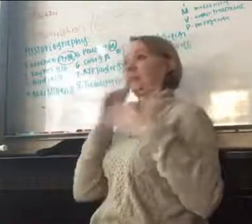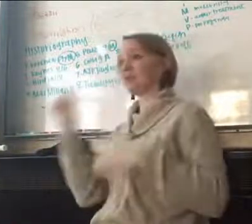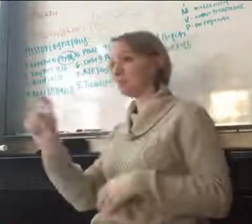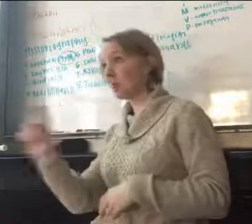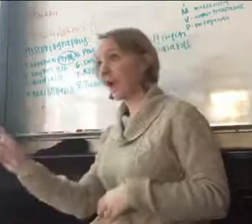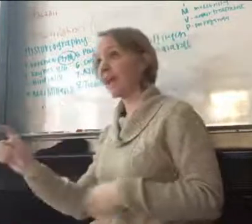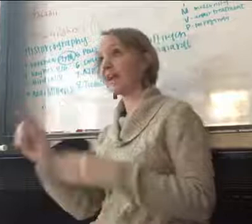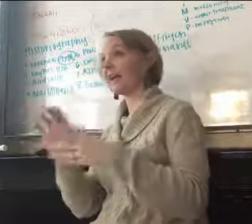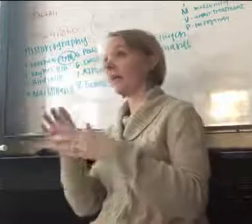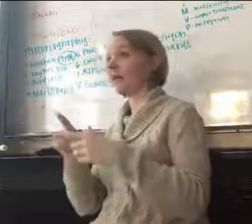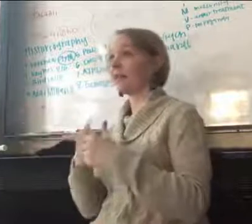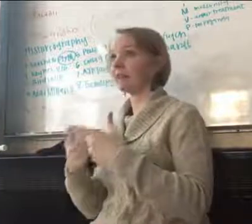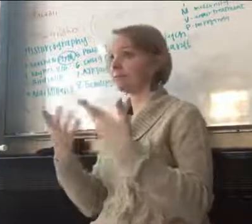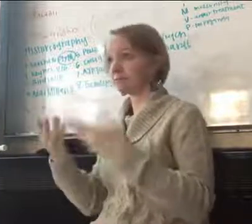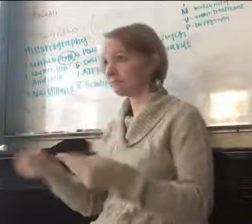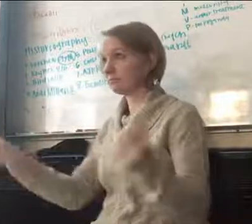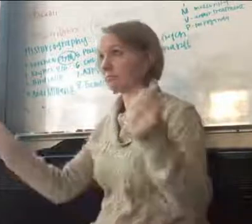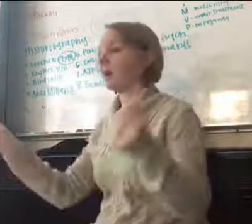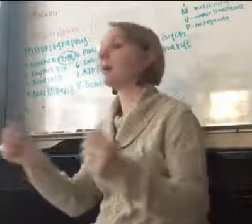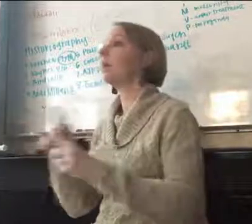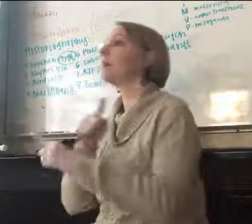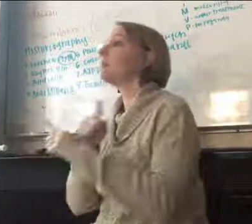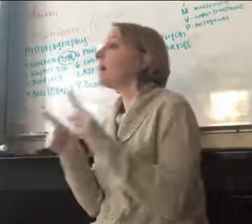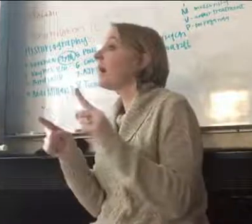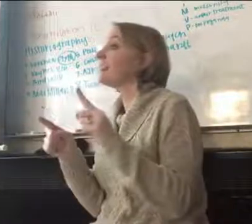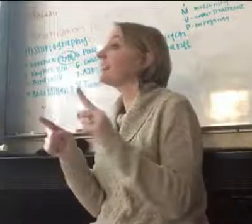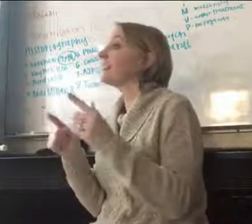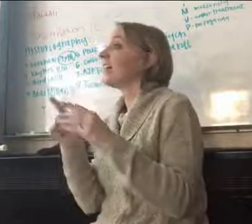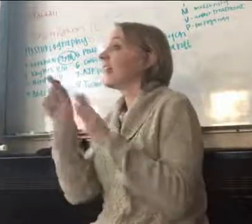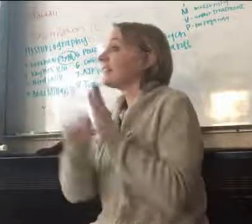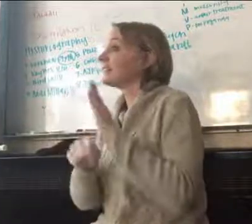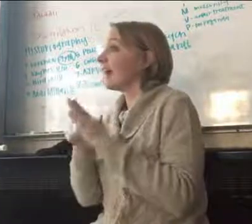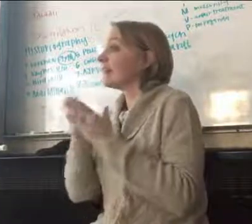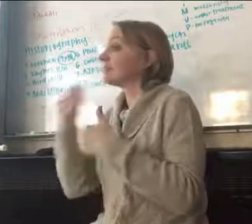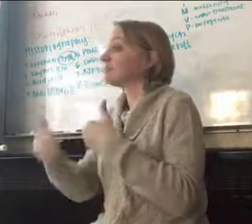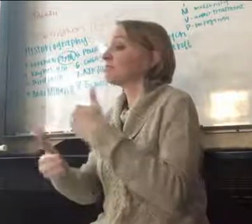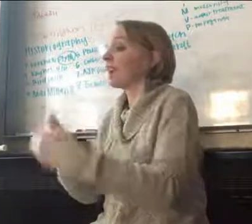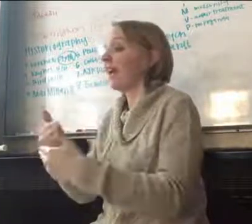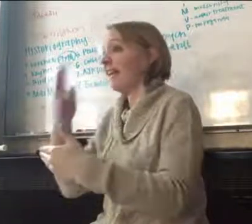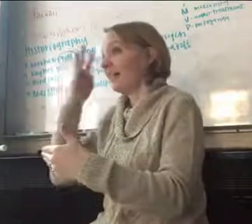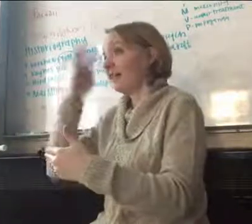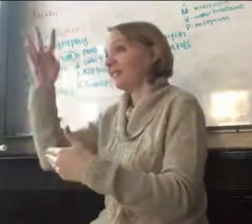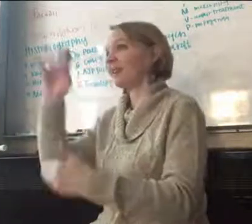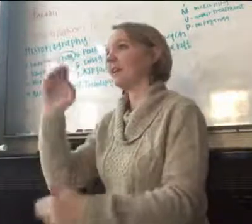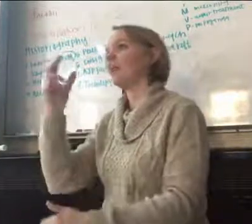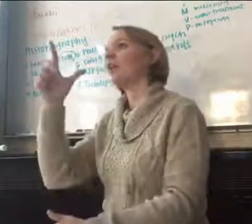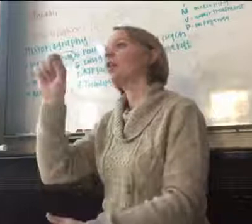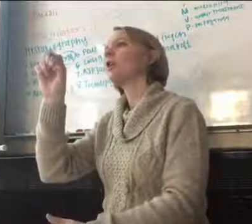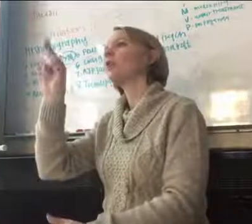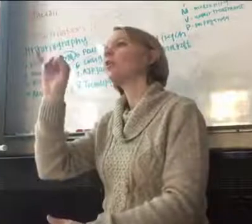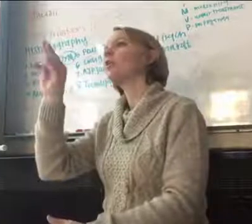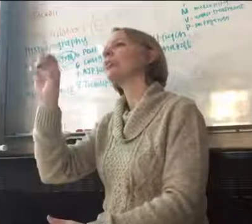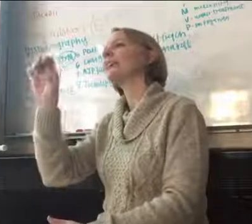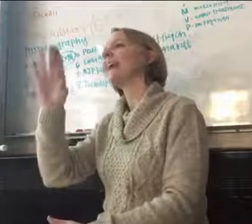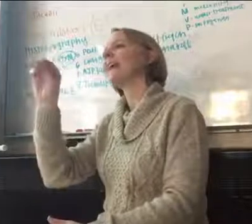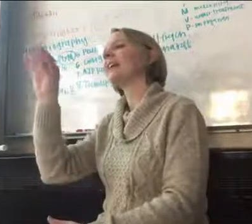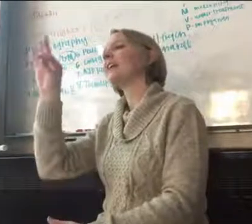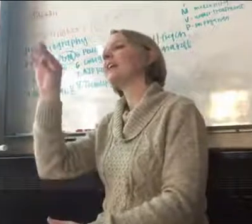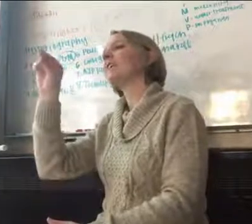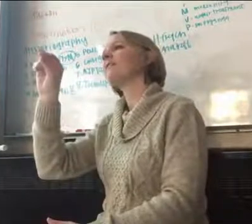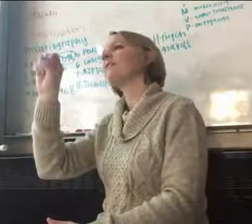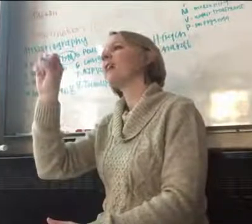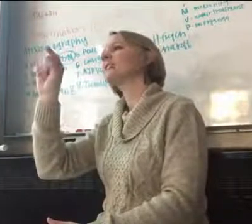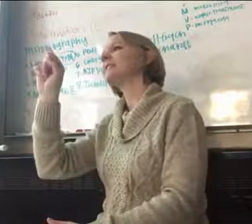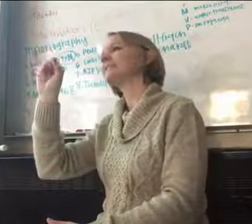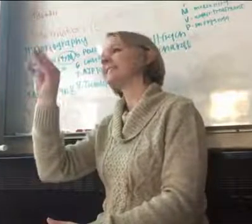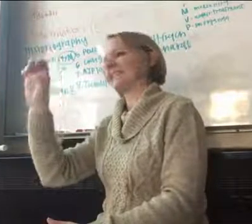leave, take over the trench, blah, blah, blah. But as time goes on, they then invent chlorine and phosgene gas. Let me explain what both of